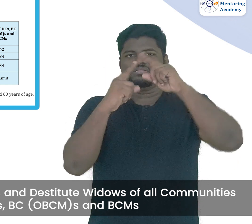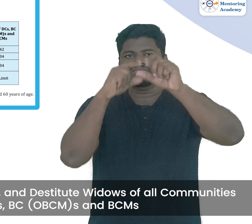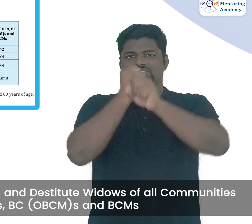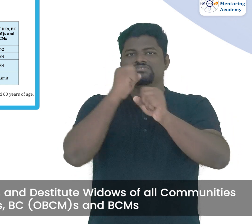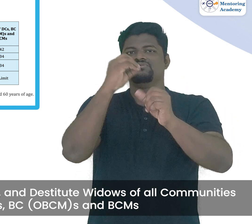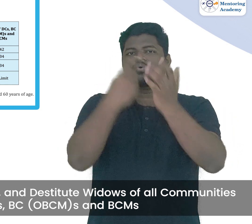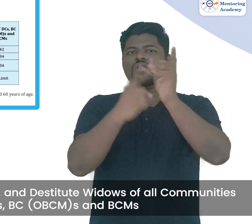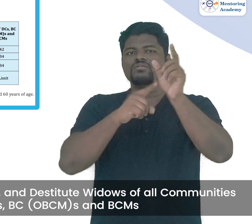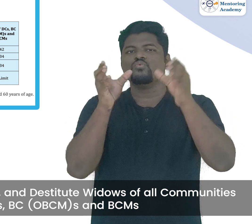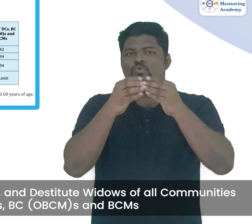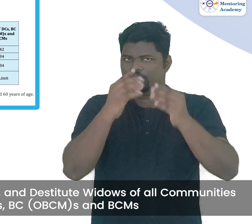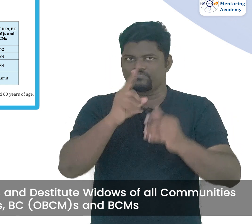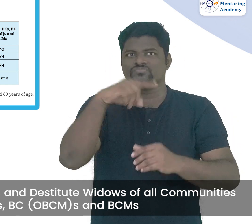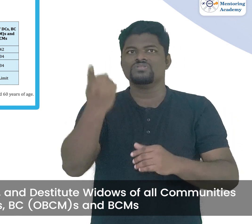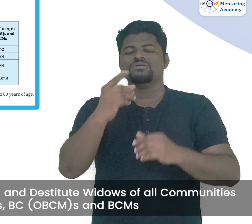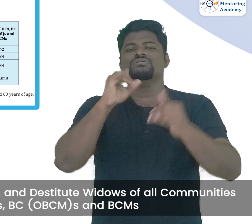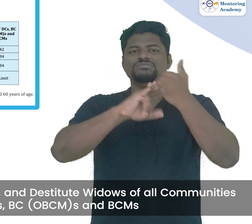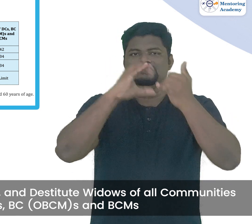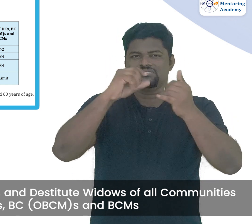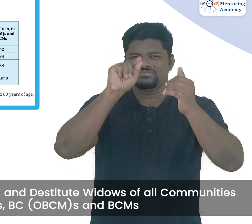Serial number. Category: SCs,